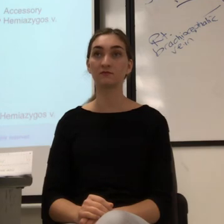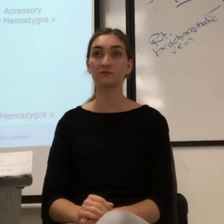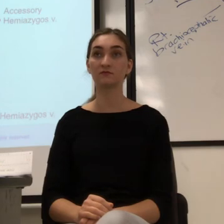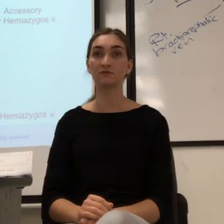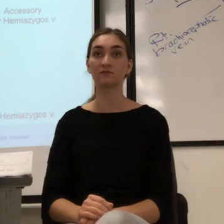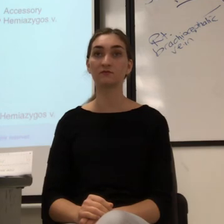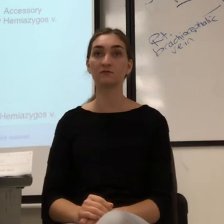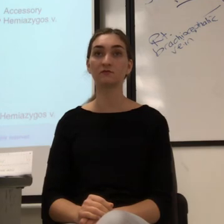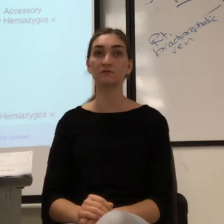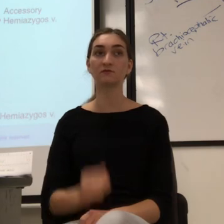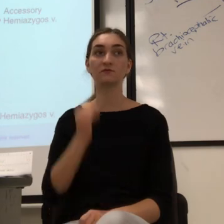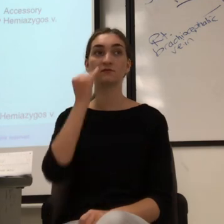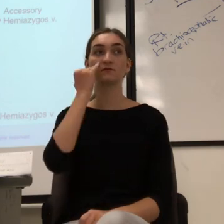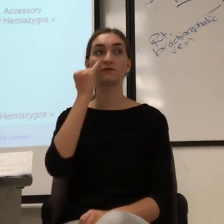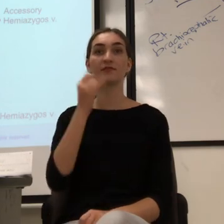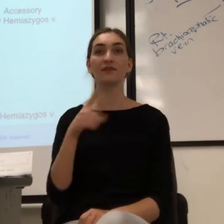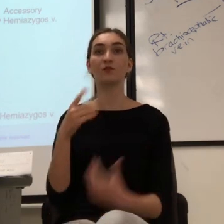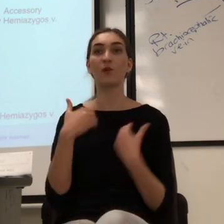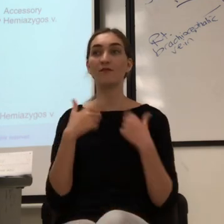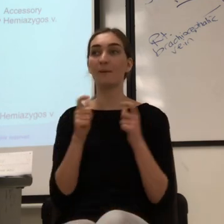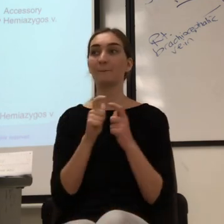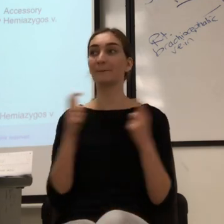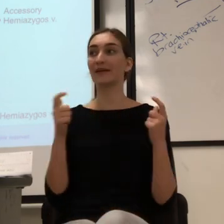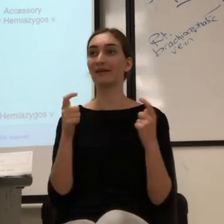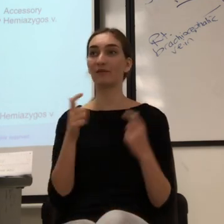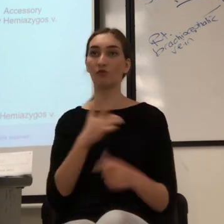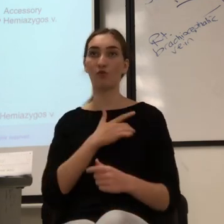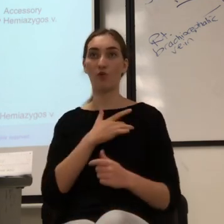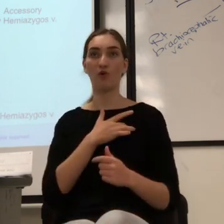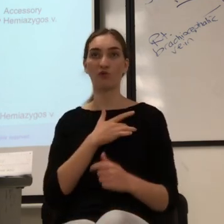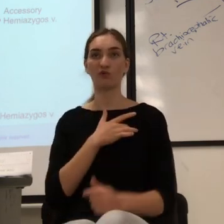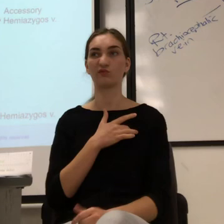Have that big heart on the stand, the Don Jake Sanders.